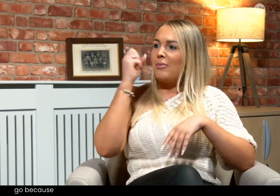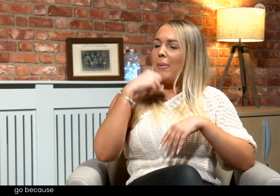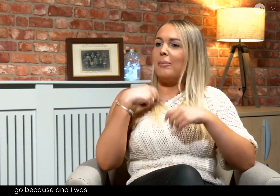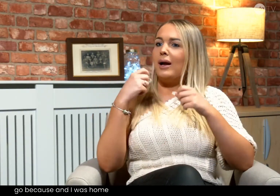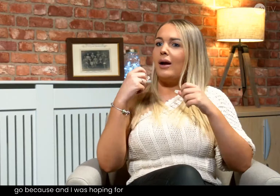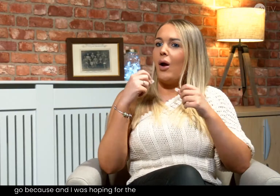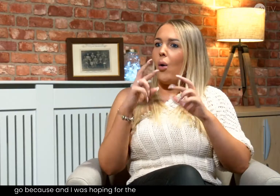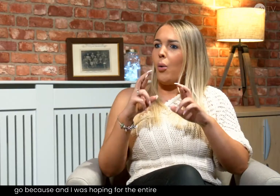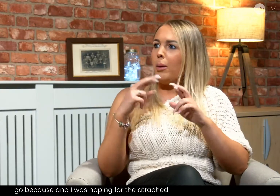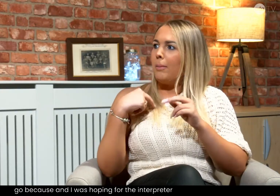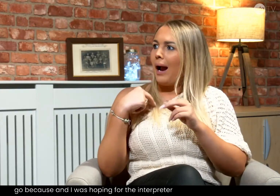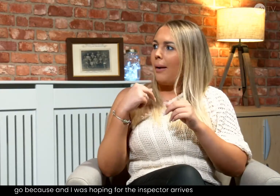well.